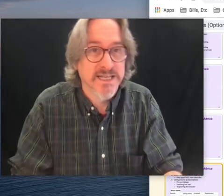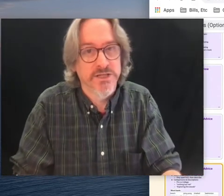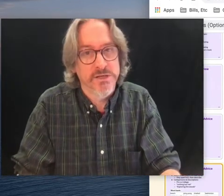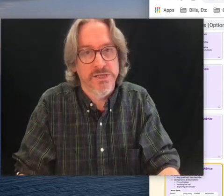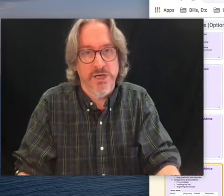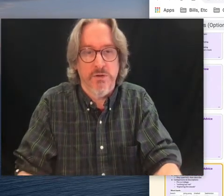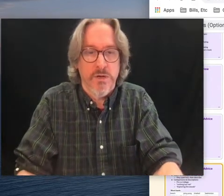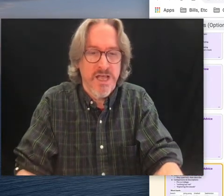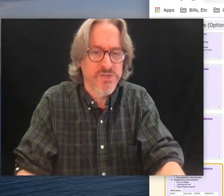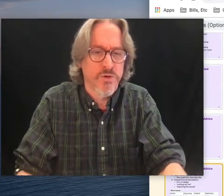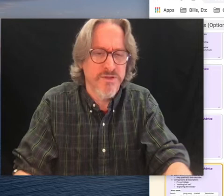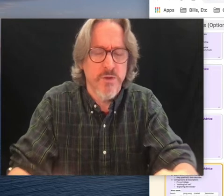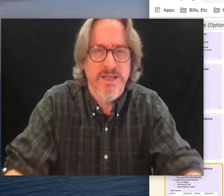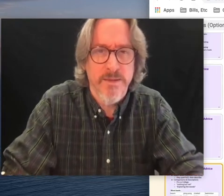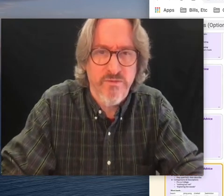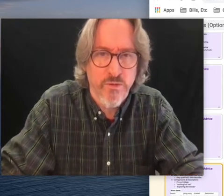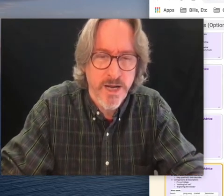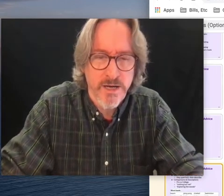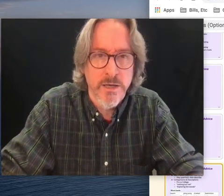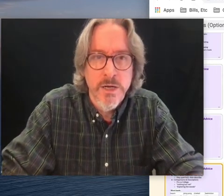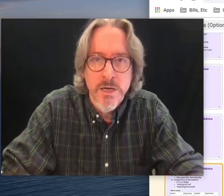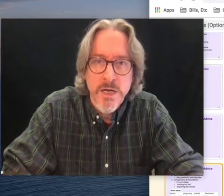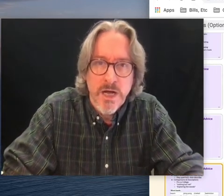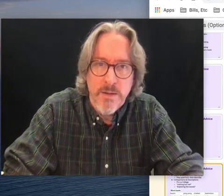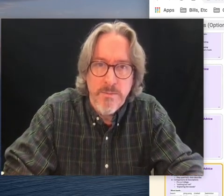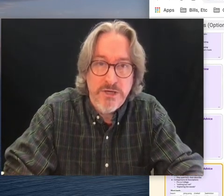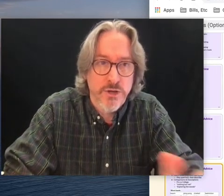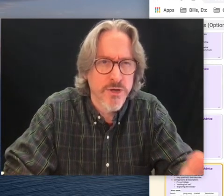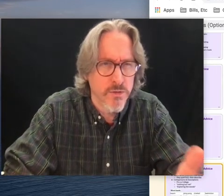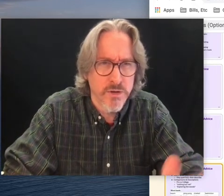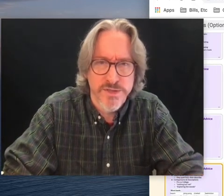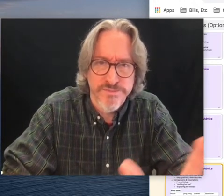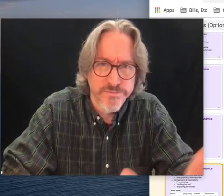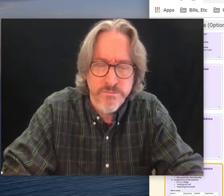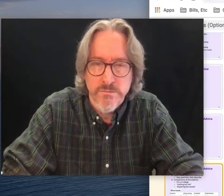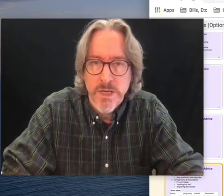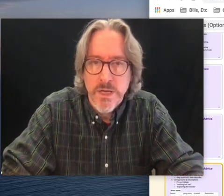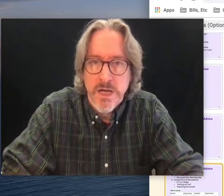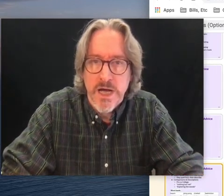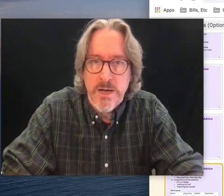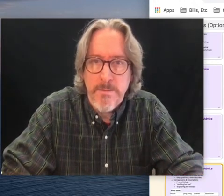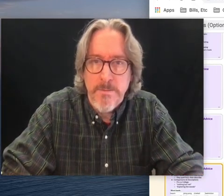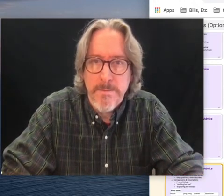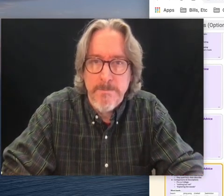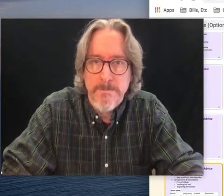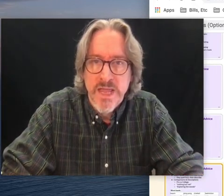the selections. So it's worth knowing that beforehand. Make sure you know those.